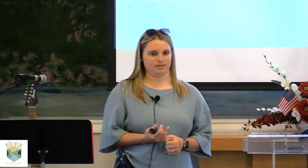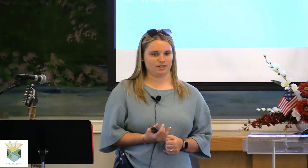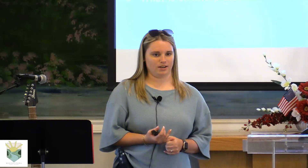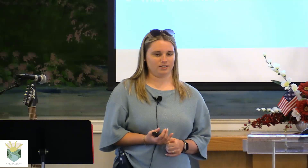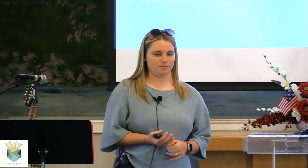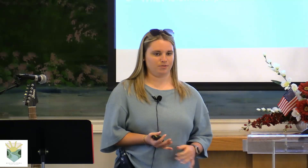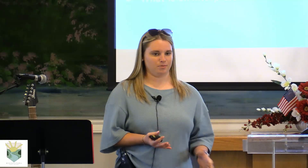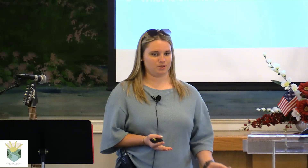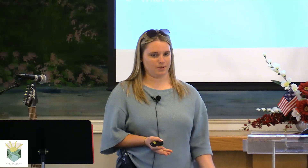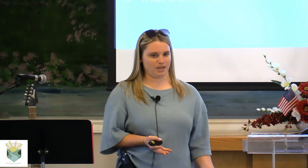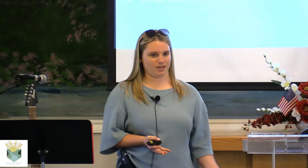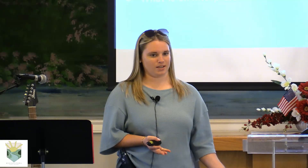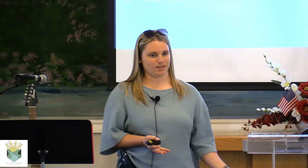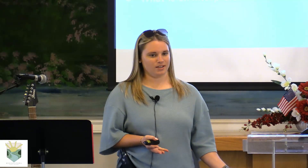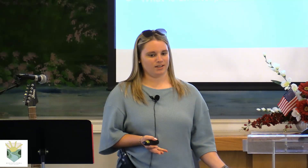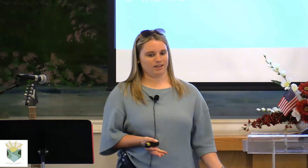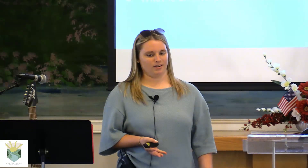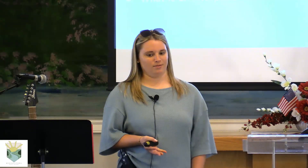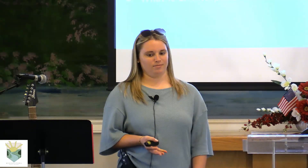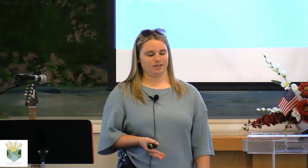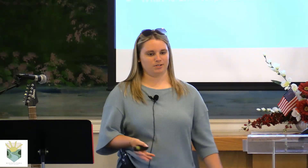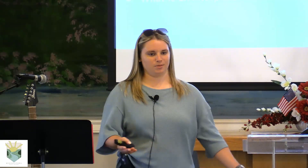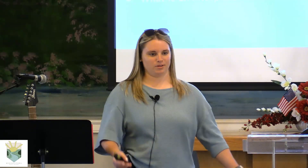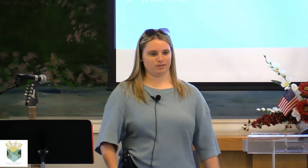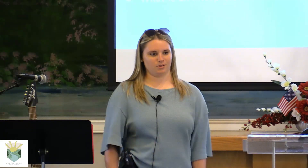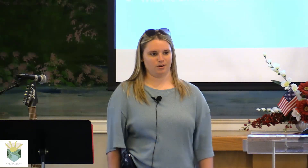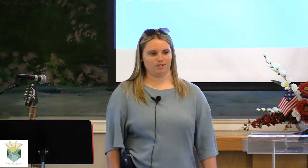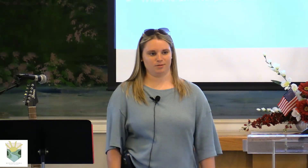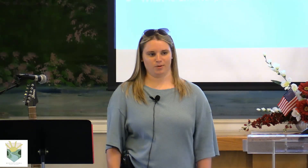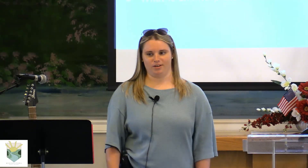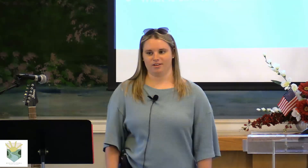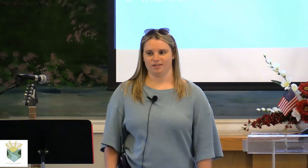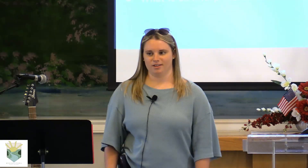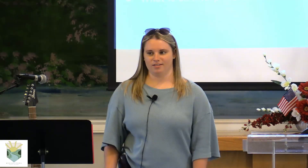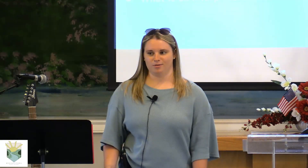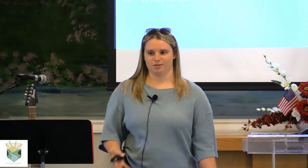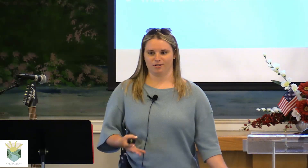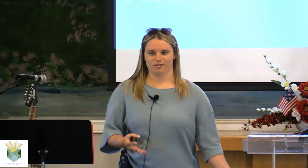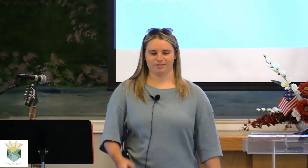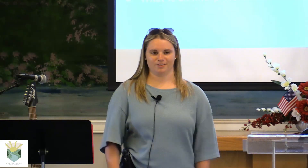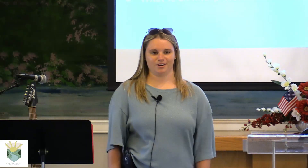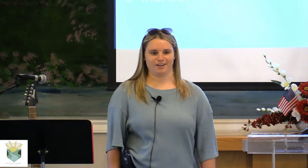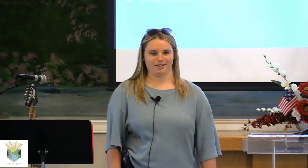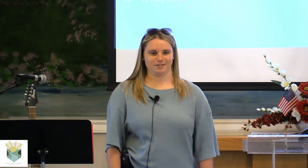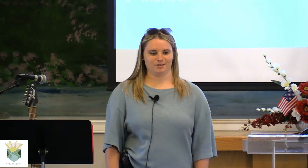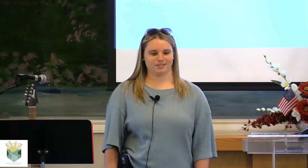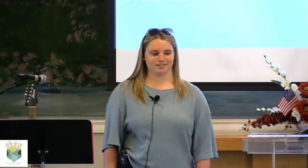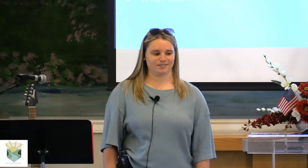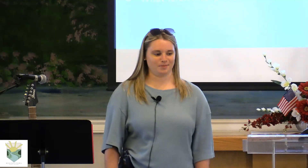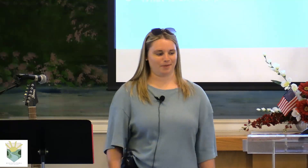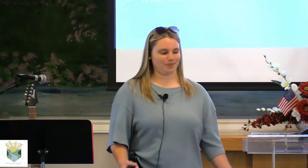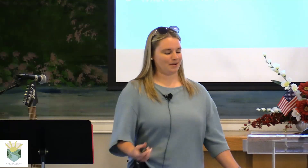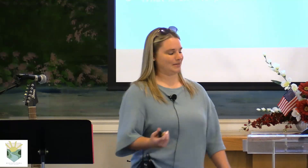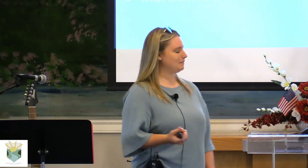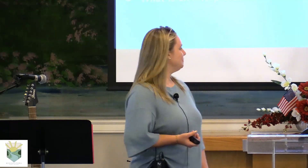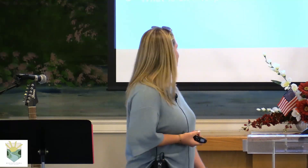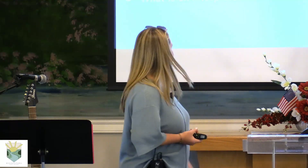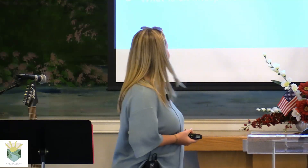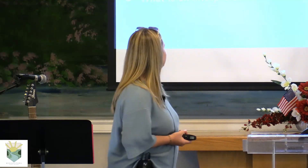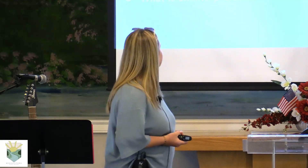signs. Some of them speak. It just depends on who it is, but those are all great answers. But anyways. I think that something I